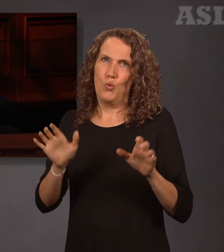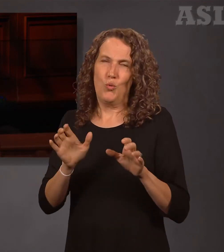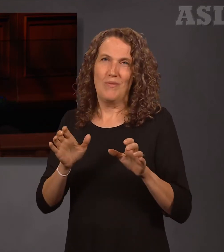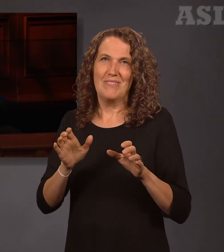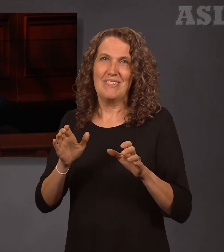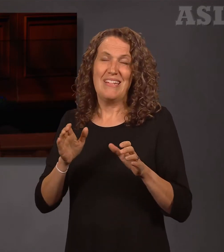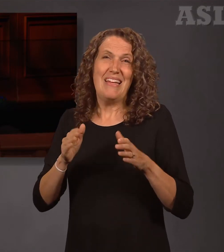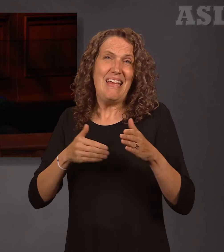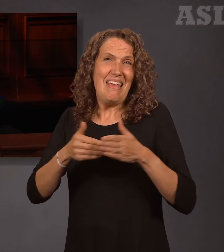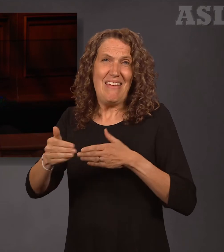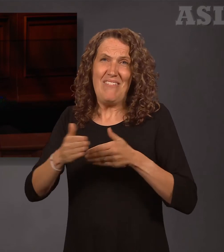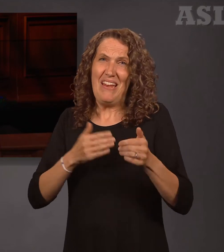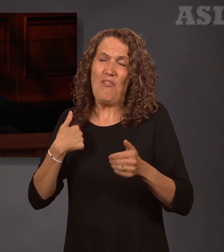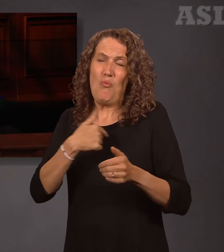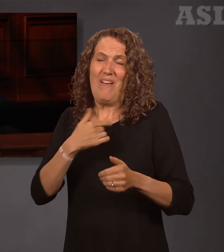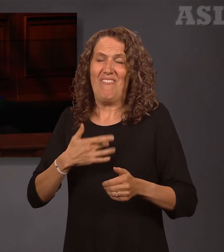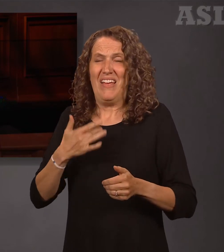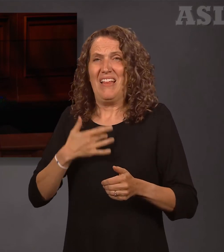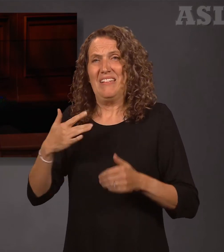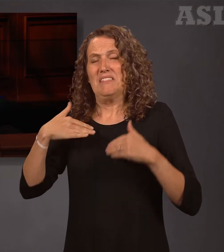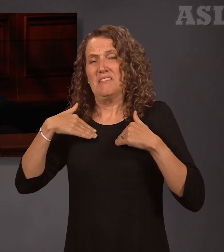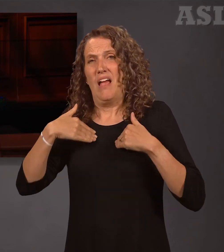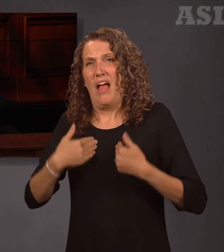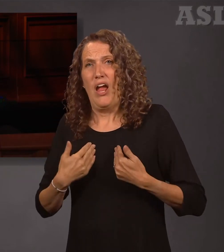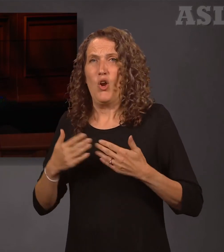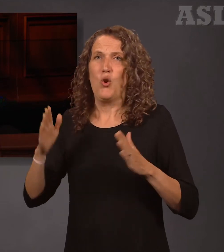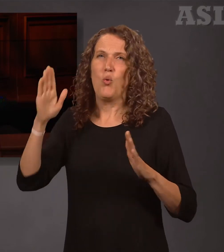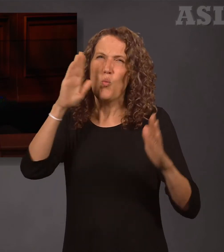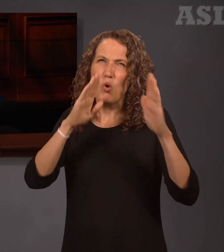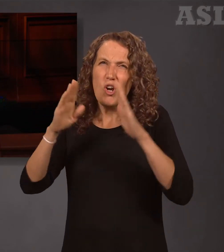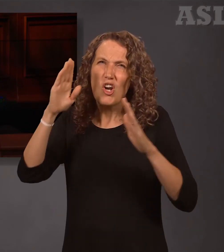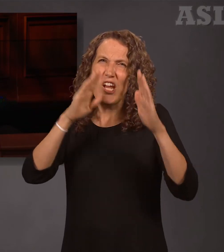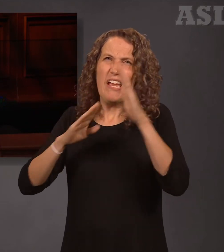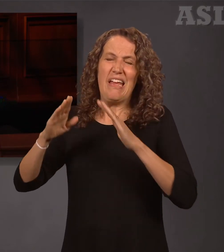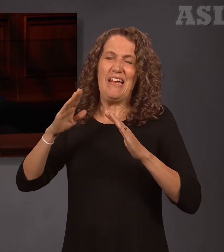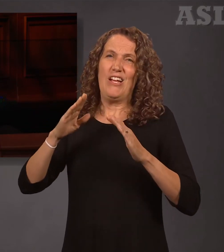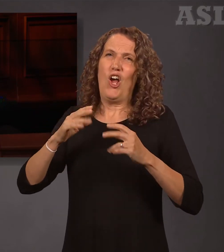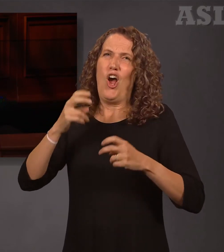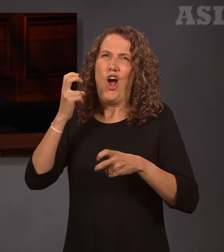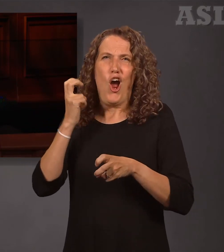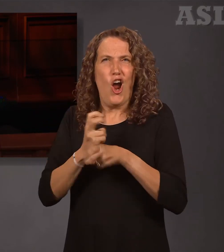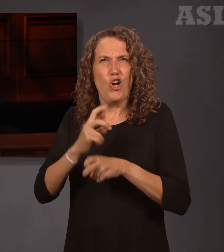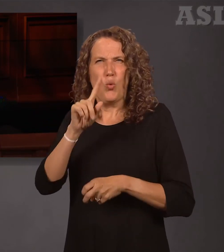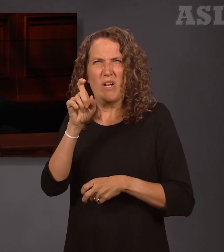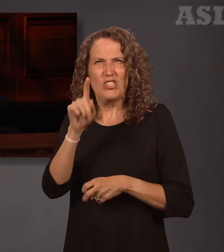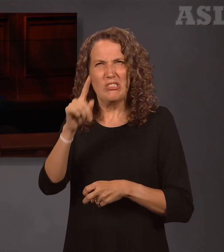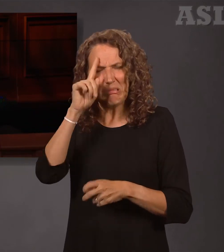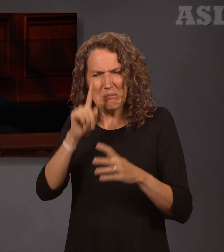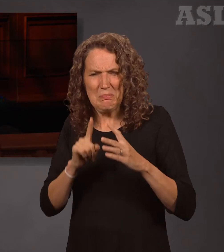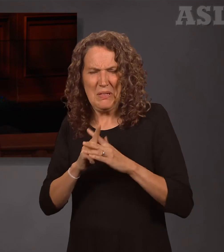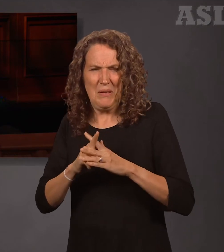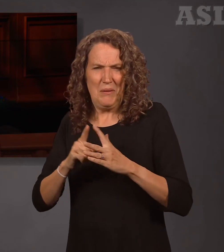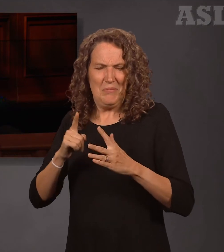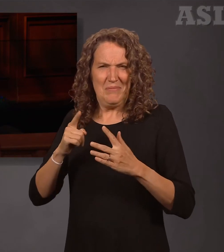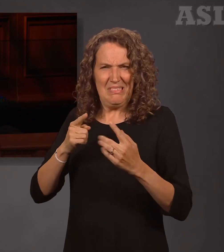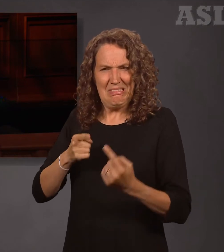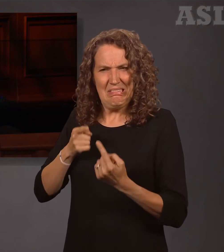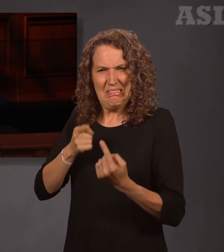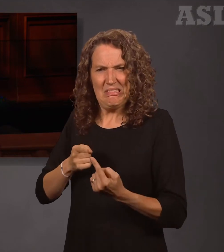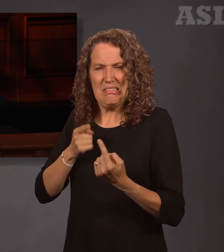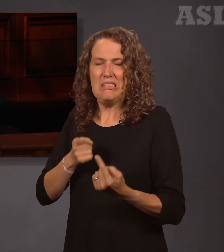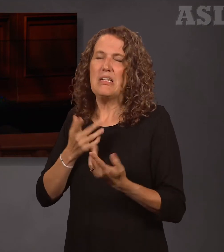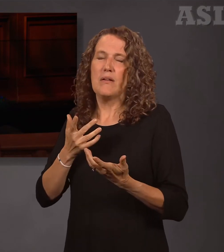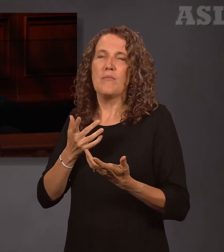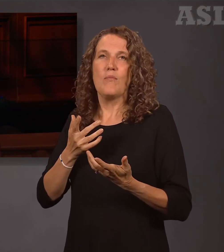and especially when we're tired worried and wrestling with troubling questions and issues is to